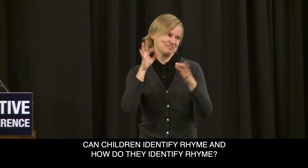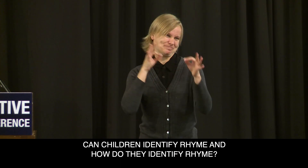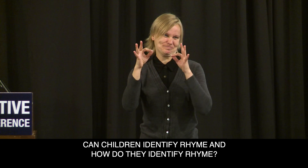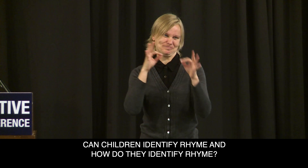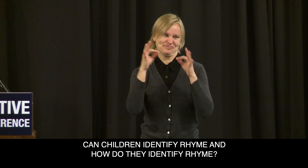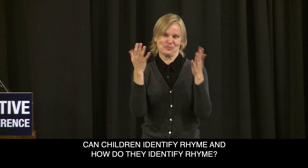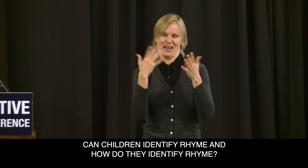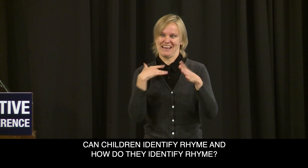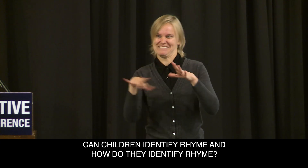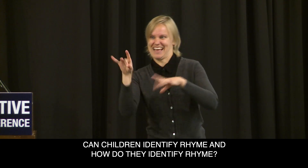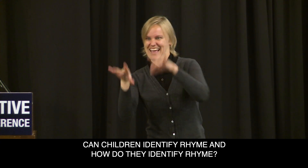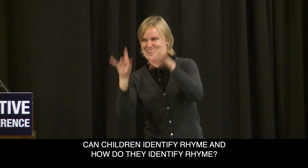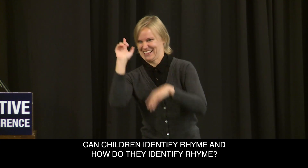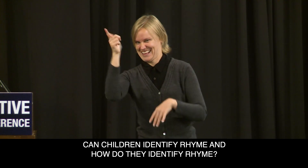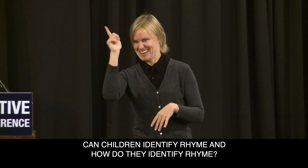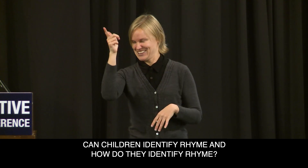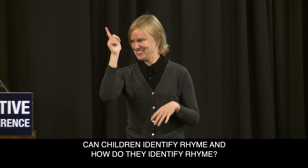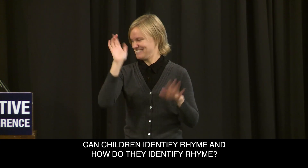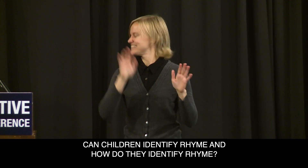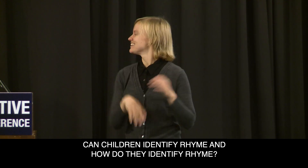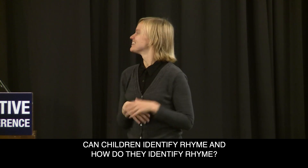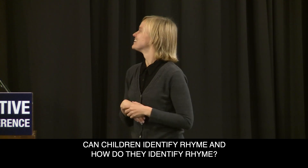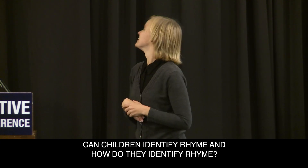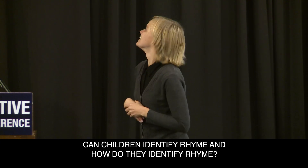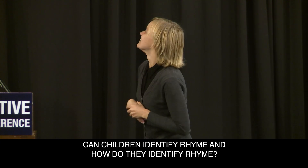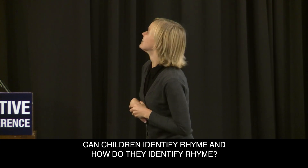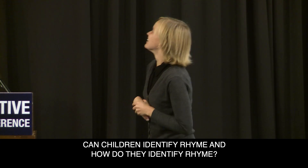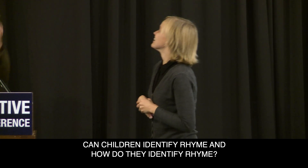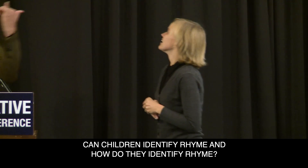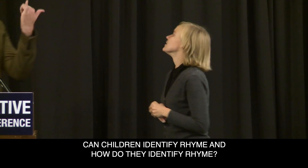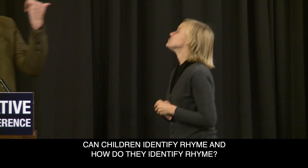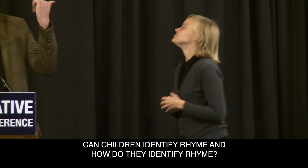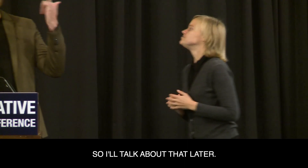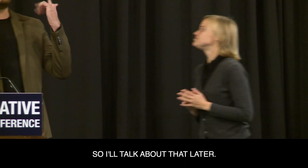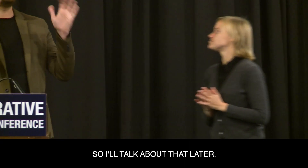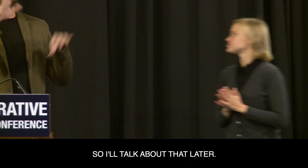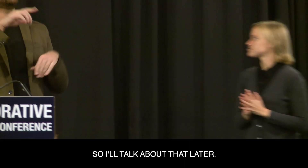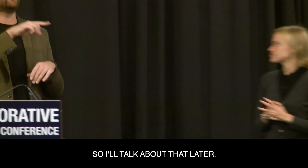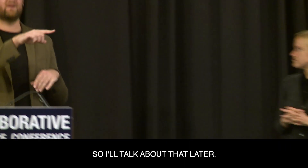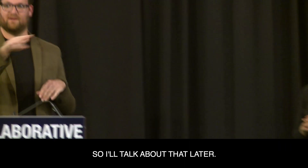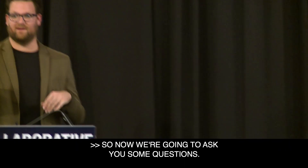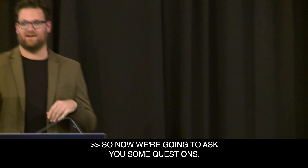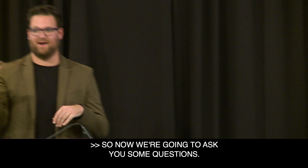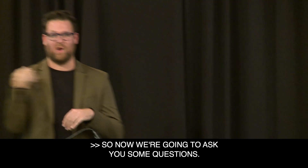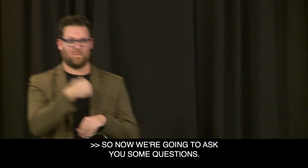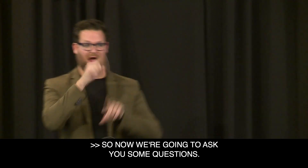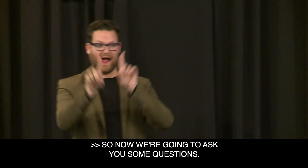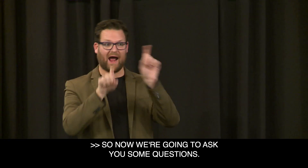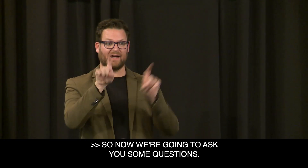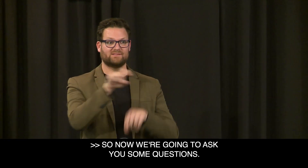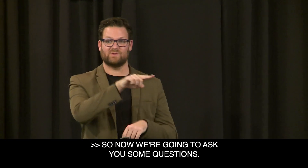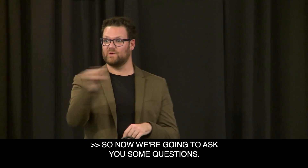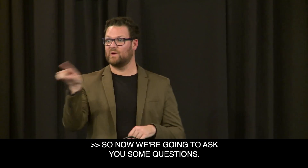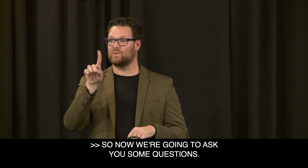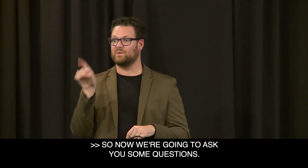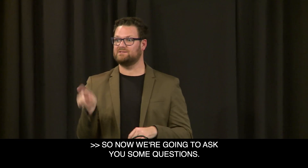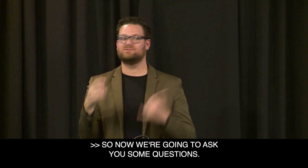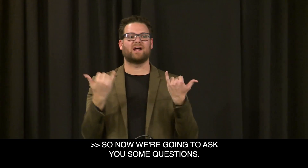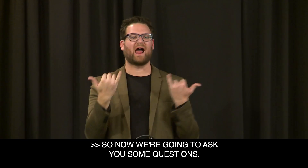children identify rhyme, and how do they identify rhyme? So I'll talk about that later. So now we're going to ask you